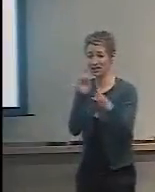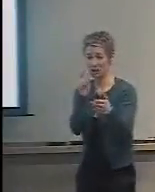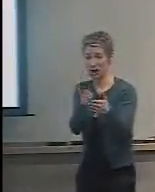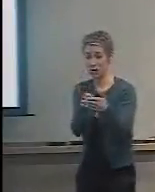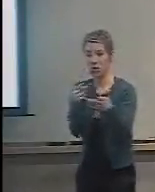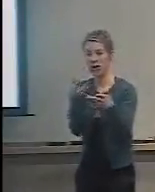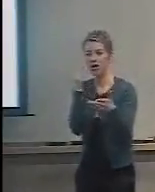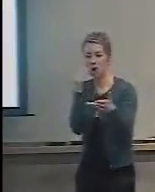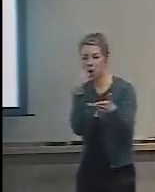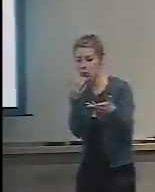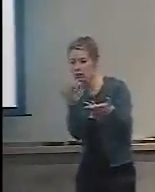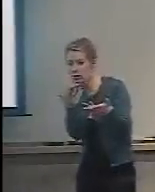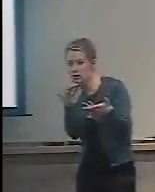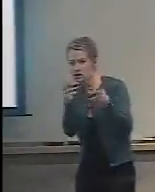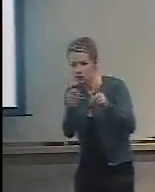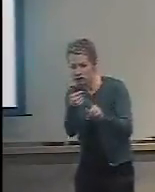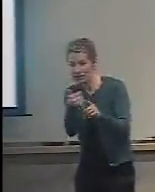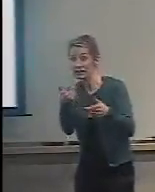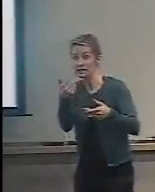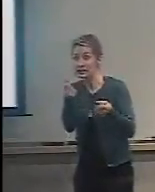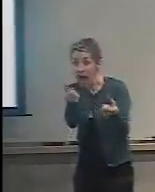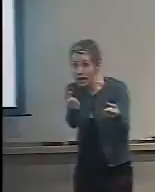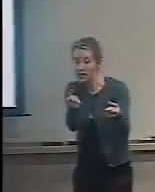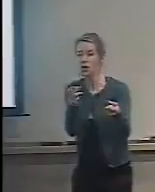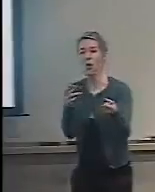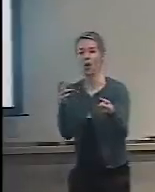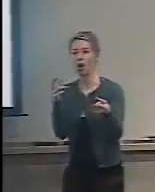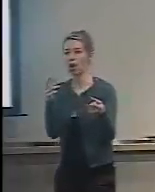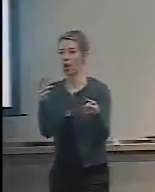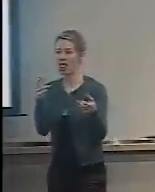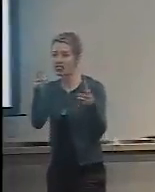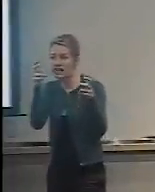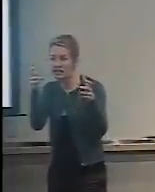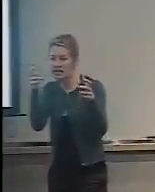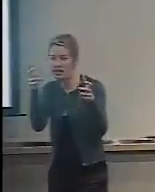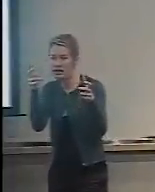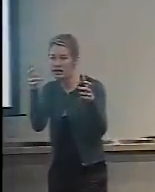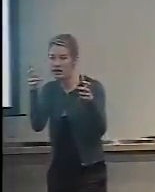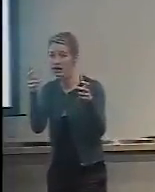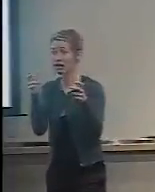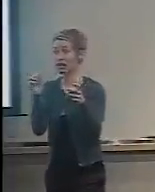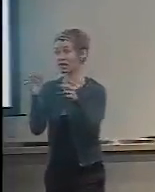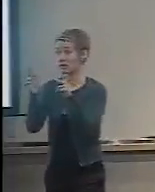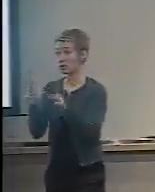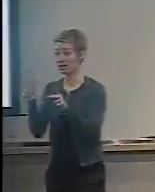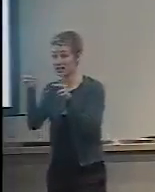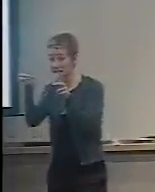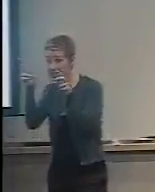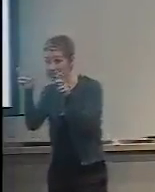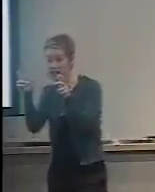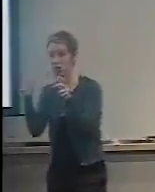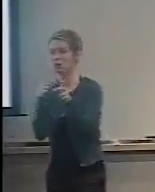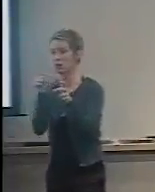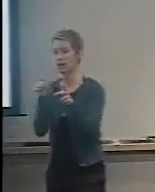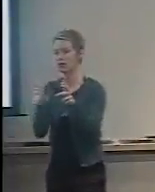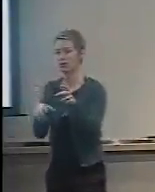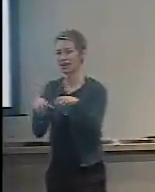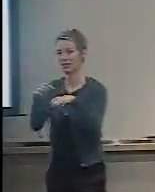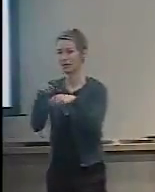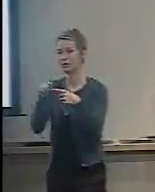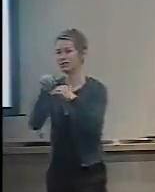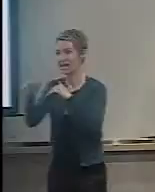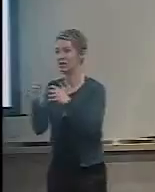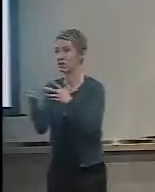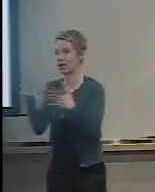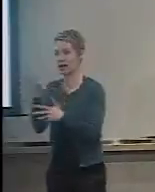to know whether the person is actually signing or they're listening. Because if they're listening, then we don't have to spend so much time sending out lots of frames. We can reduce